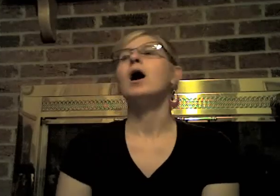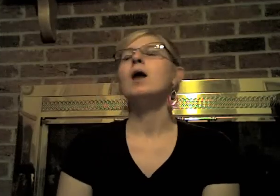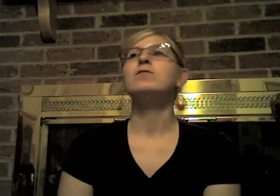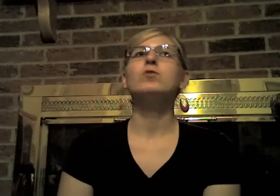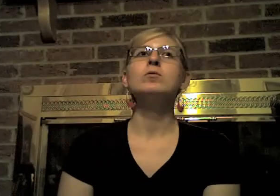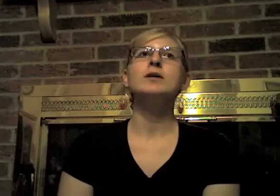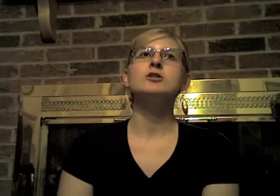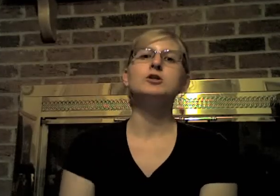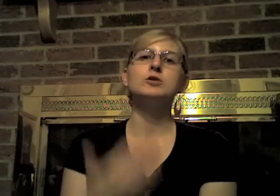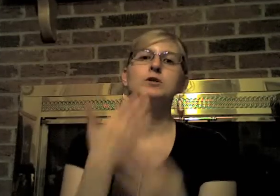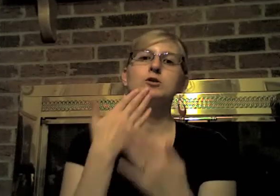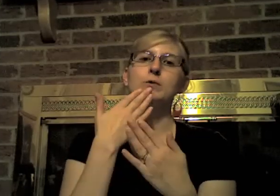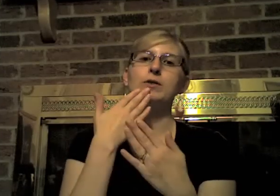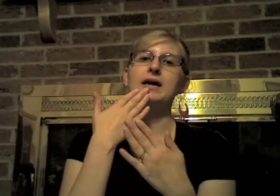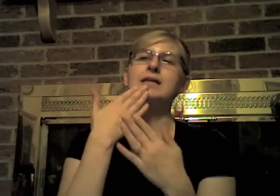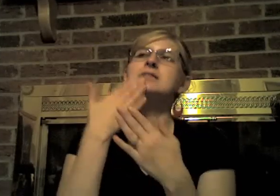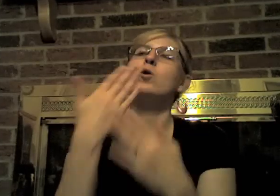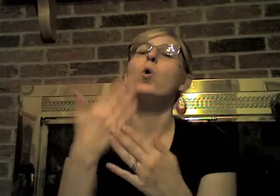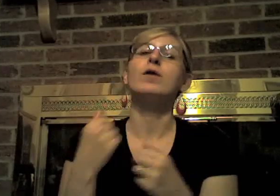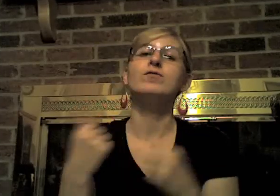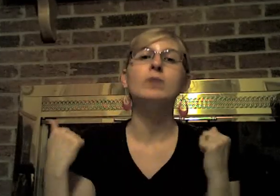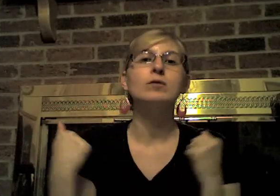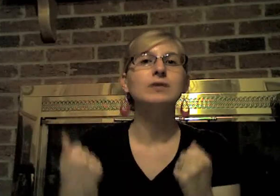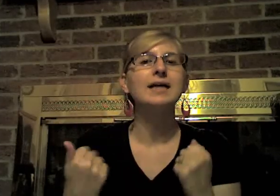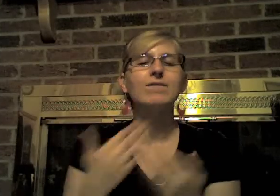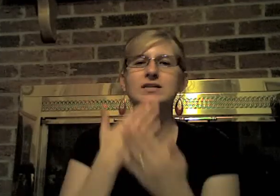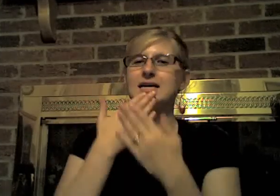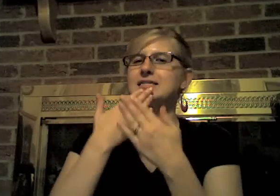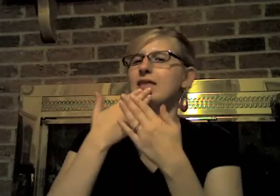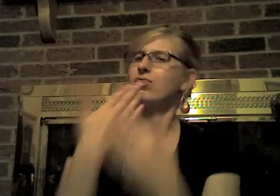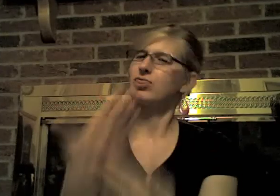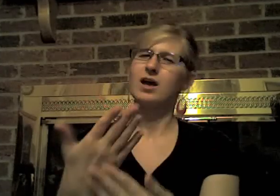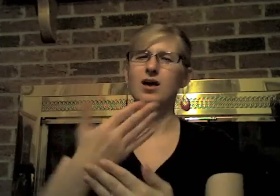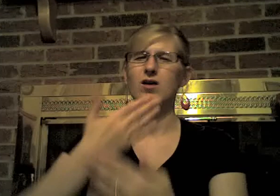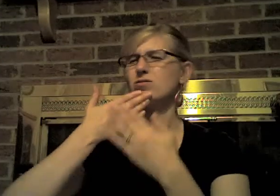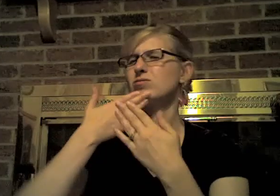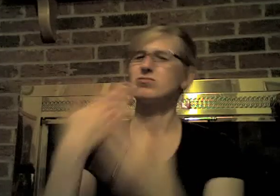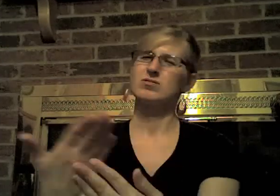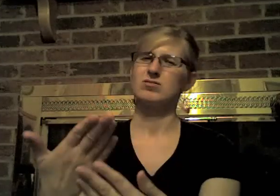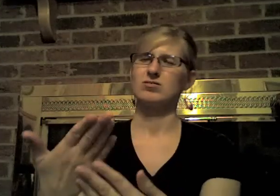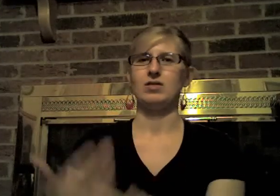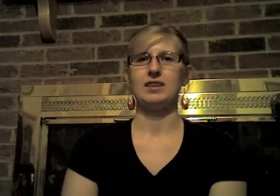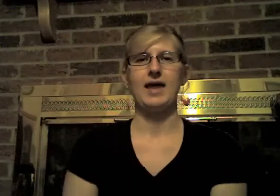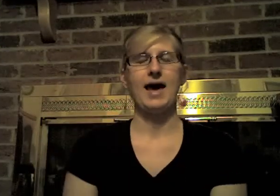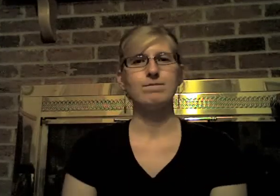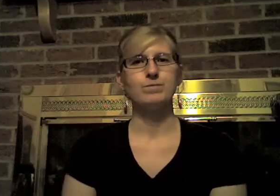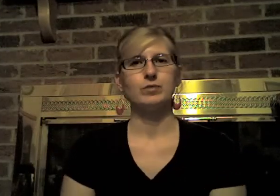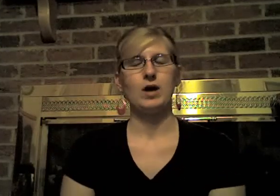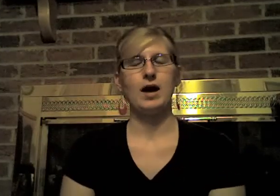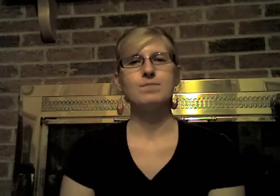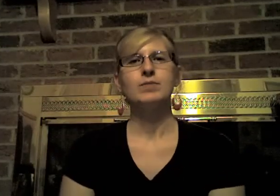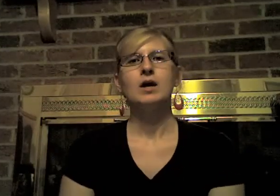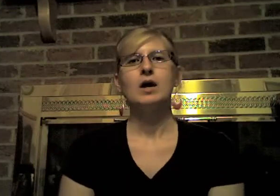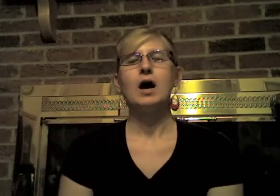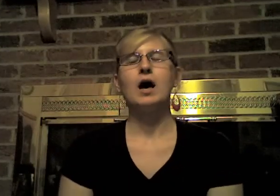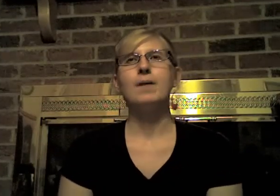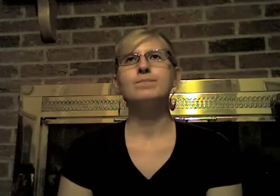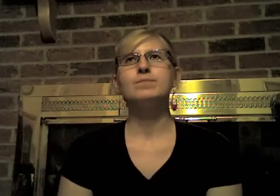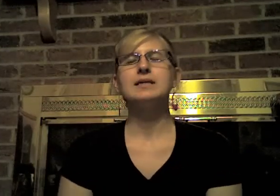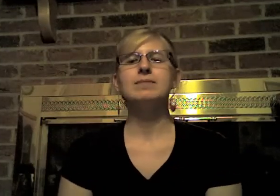in formal register you would use both hands, or if you want to really emphasize it, like that. Okay? Same thing